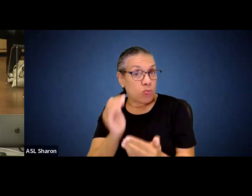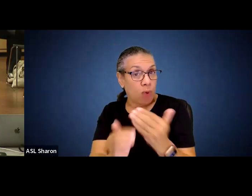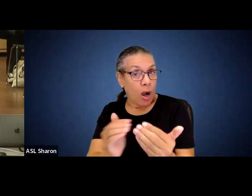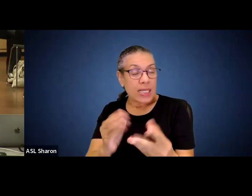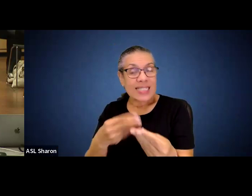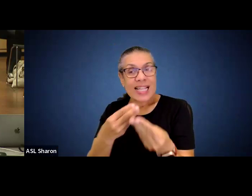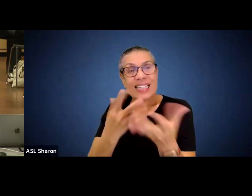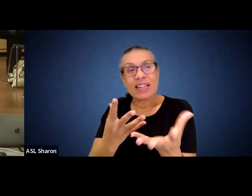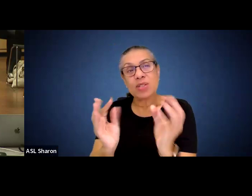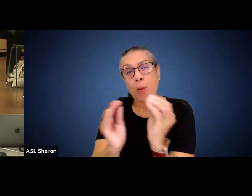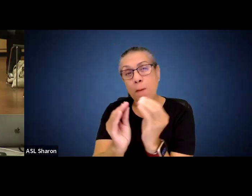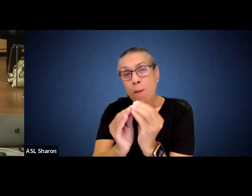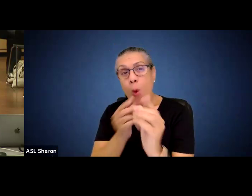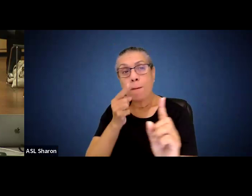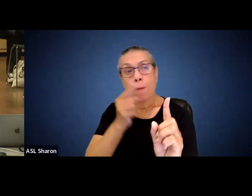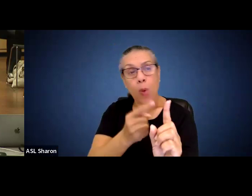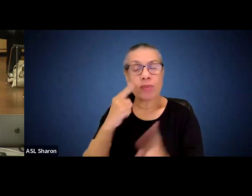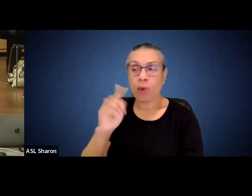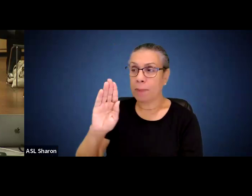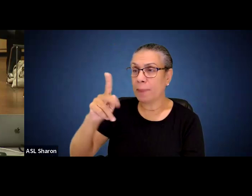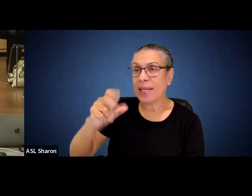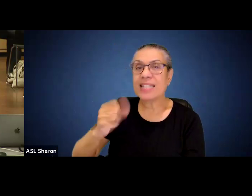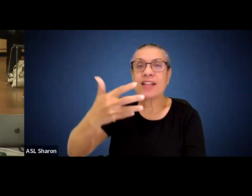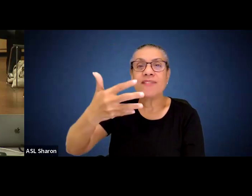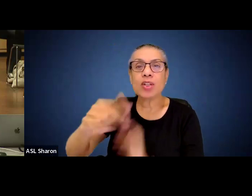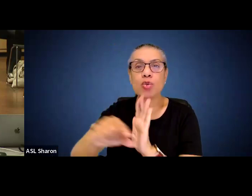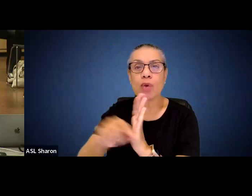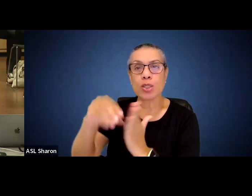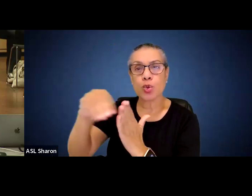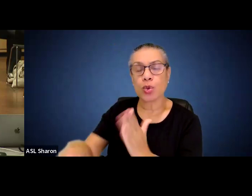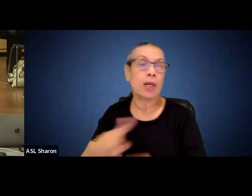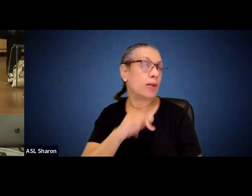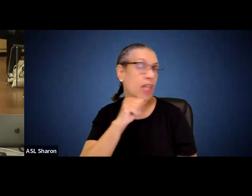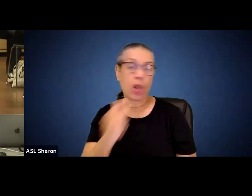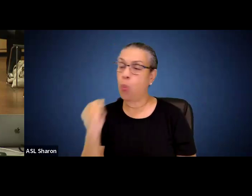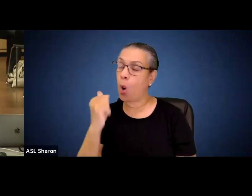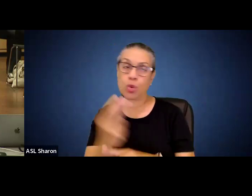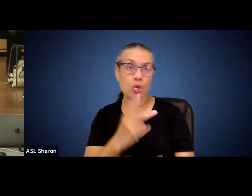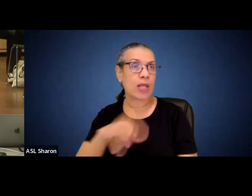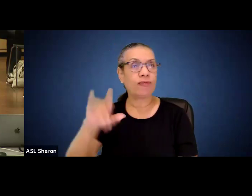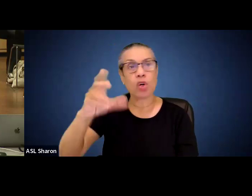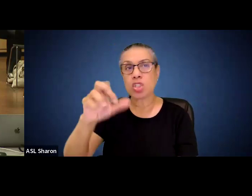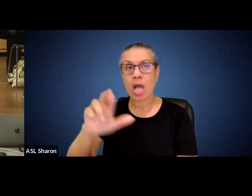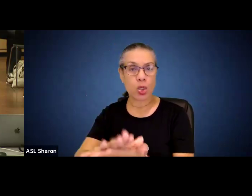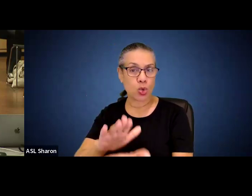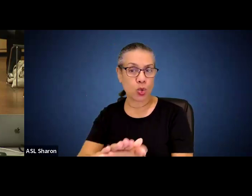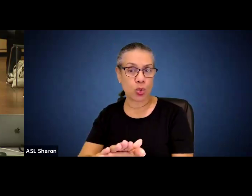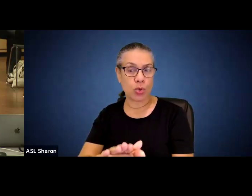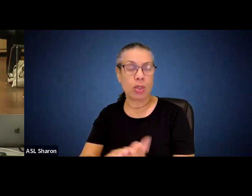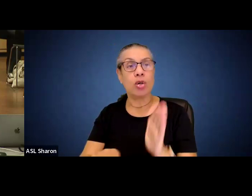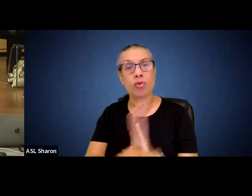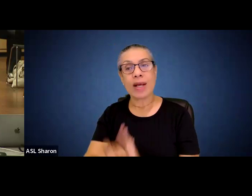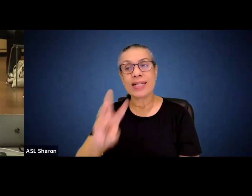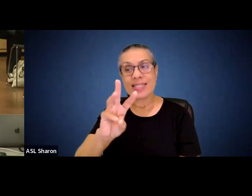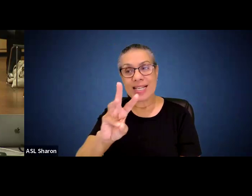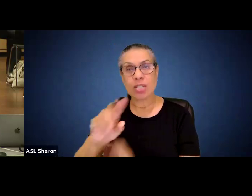gives additional points to Boston Public School fifth graders, but they will not use that for charter school sixth or eighth graders.